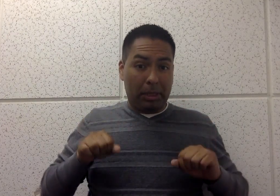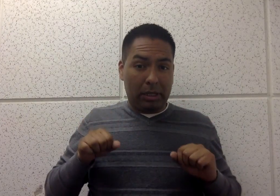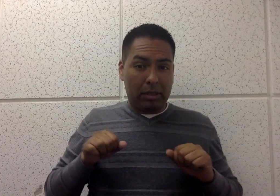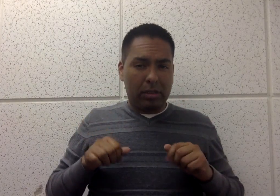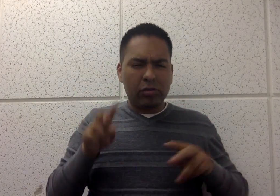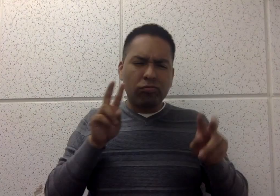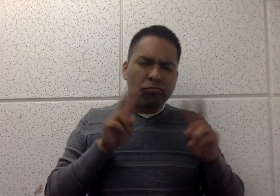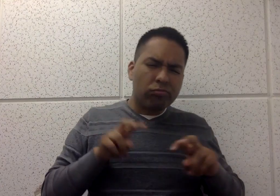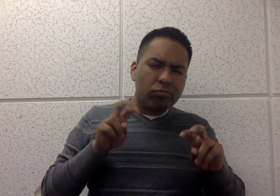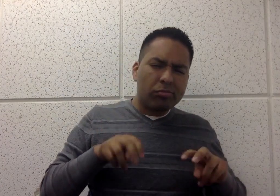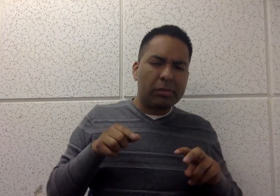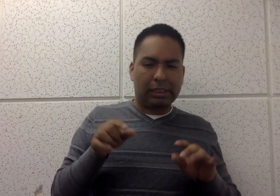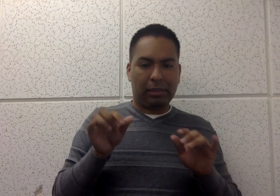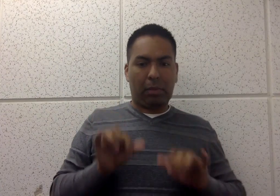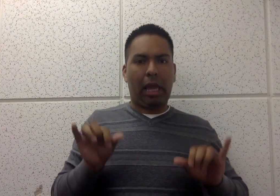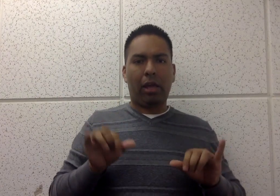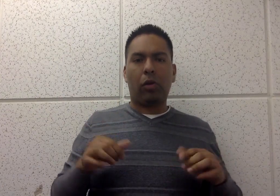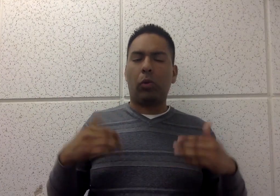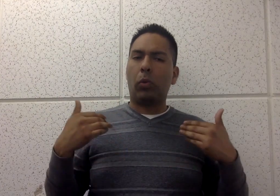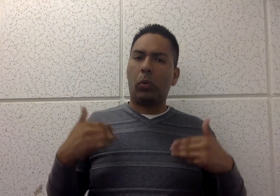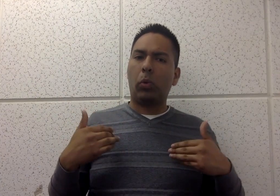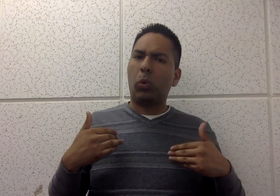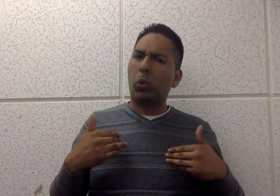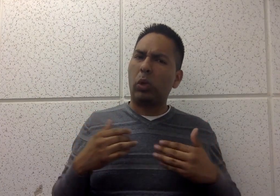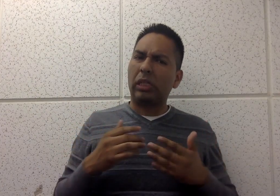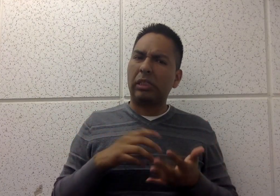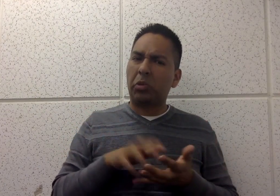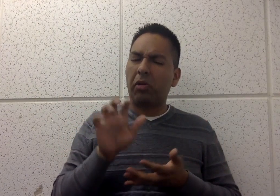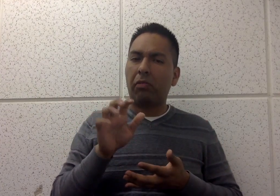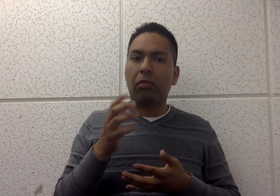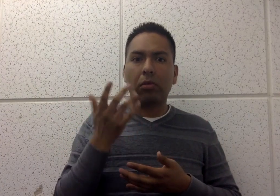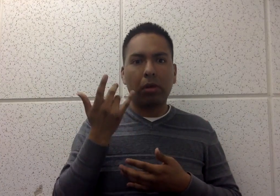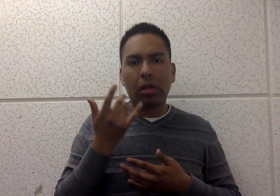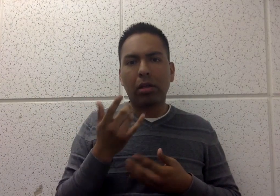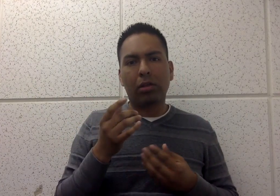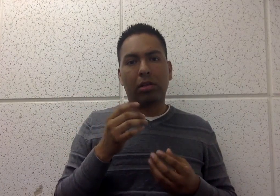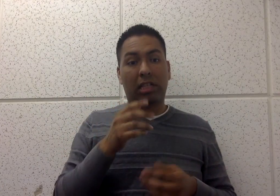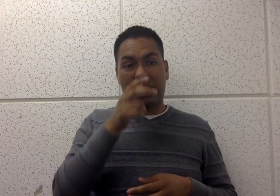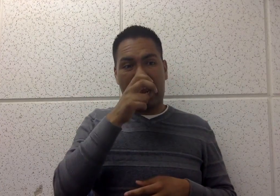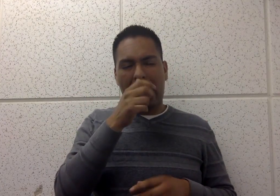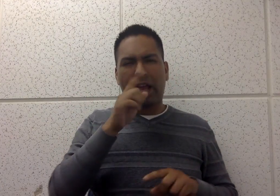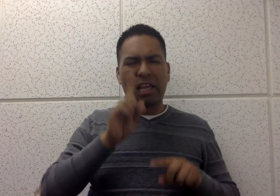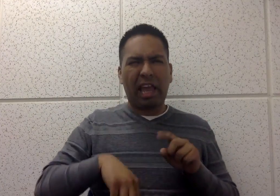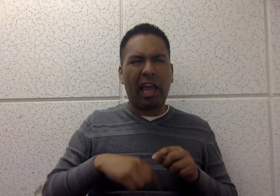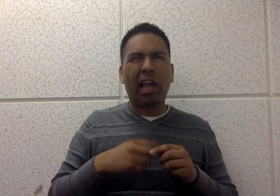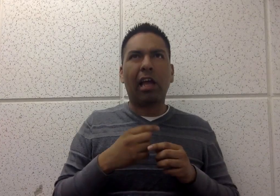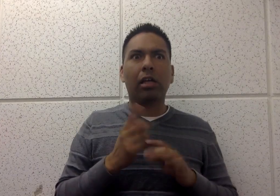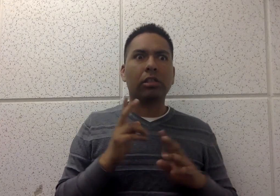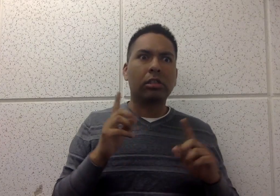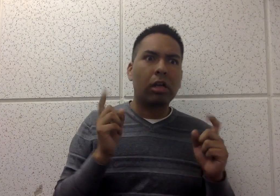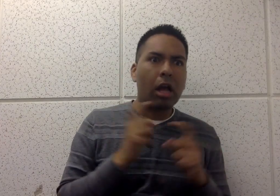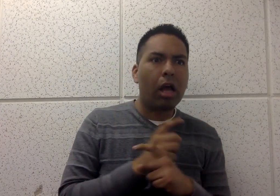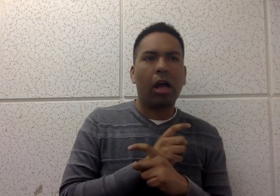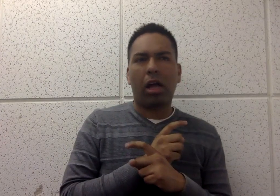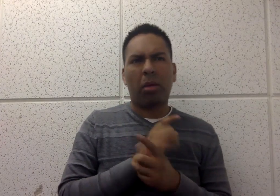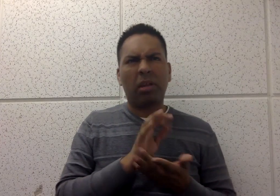this pattern must be very crude, because no ant can do any sophisticated counting. So we